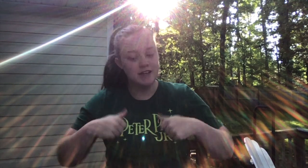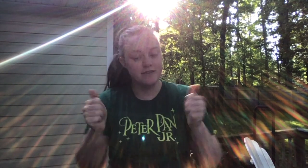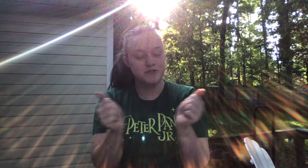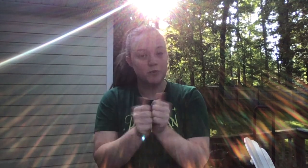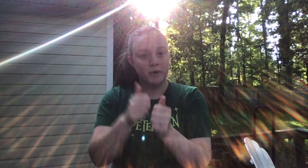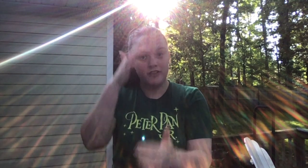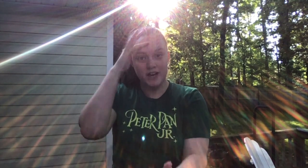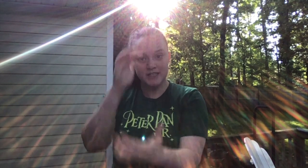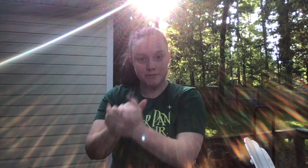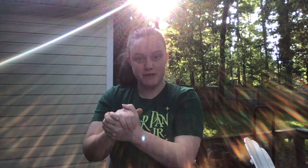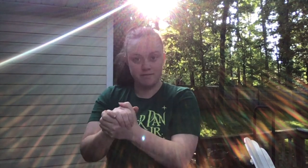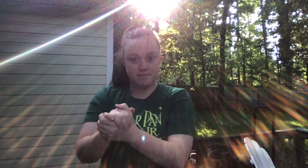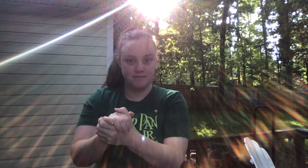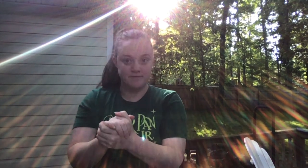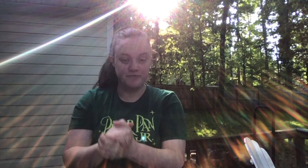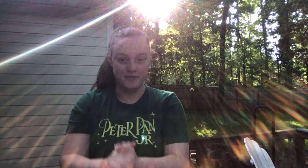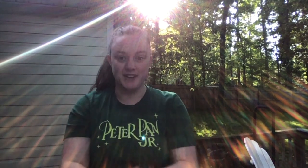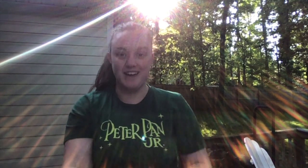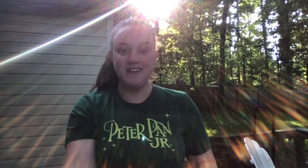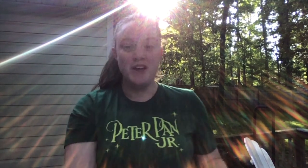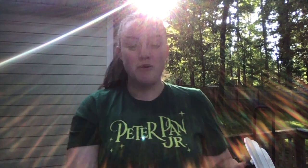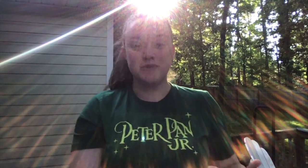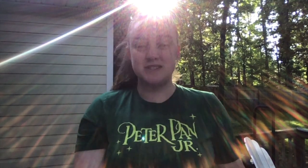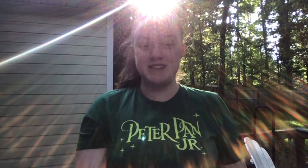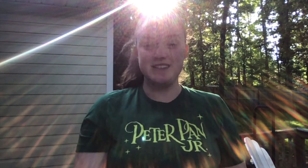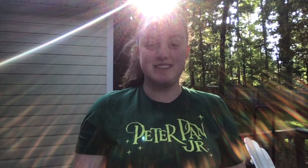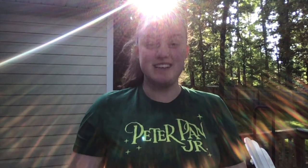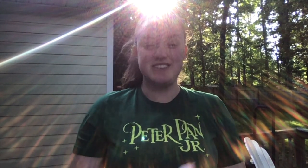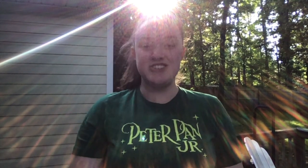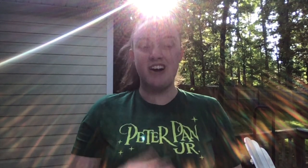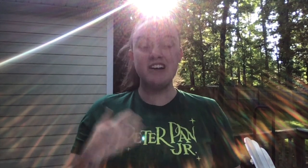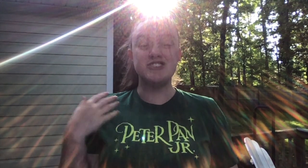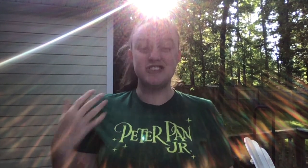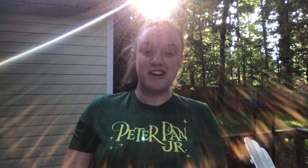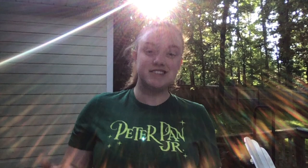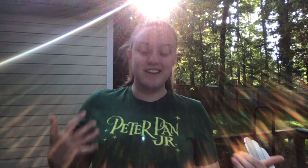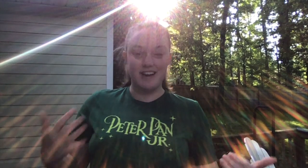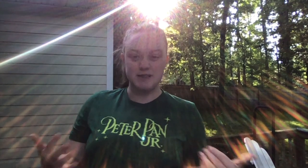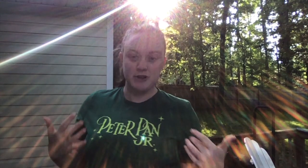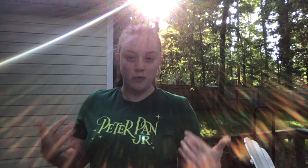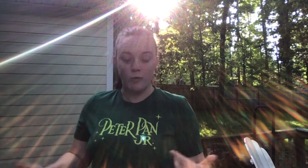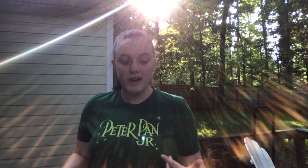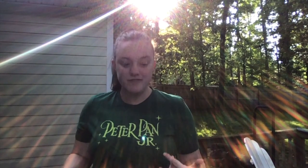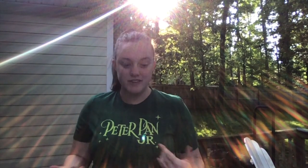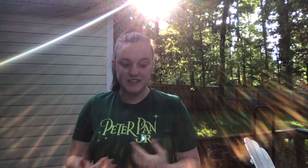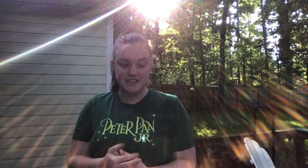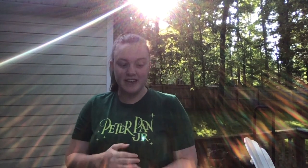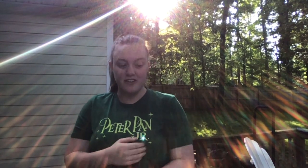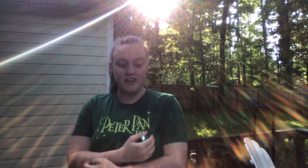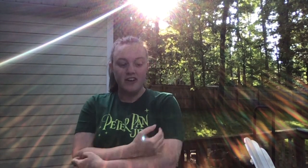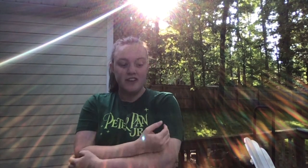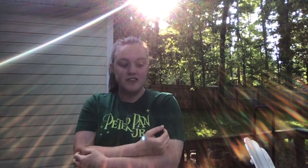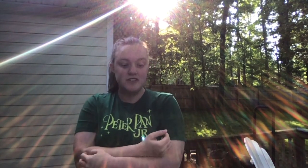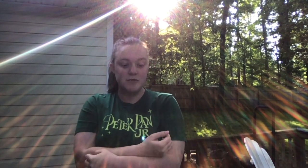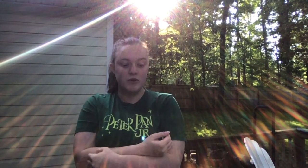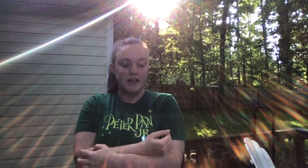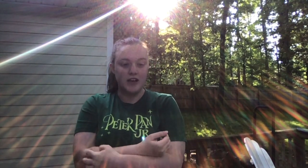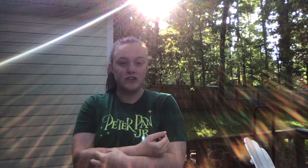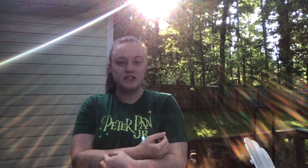lives with husband. Okay, well, since it's not just the husband and wife living together, there's someone else